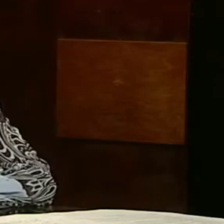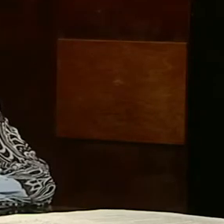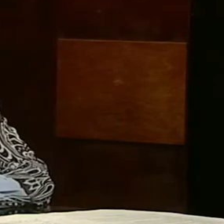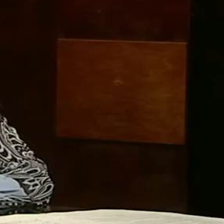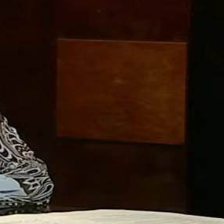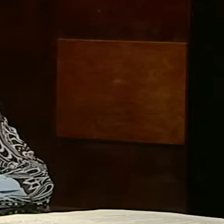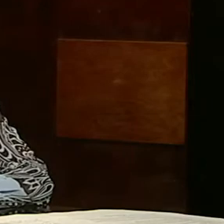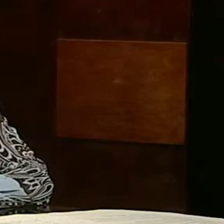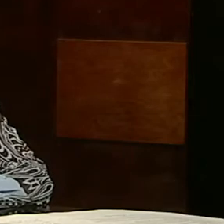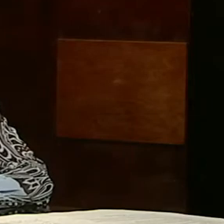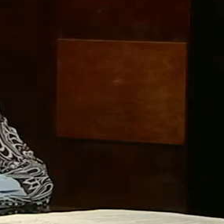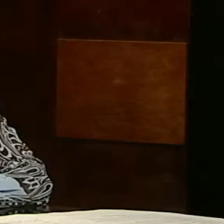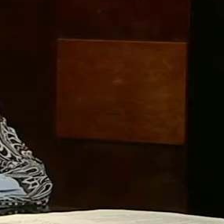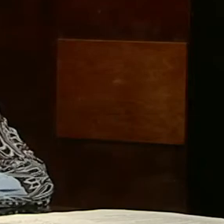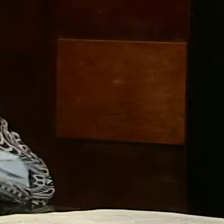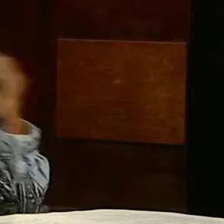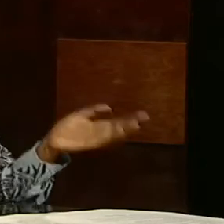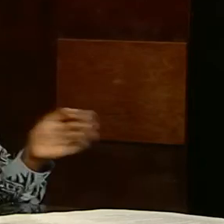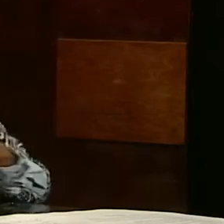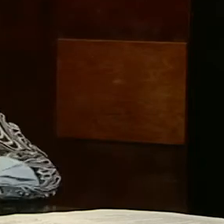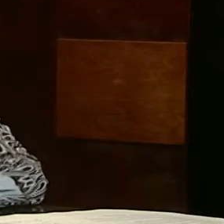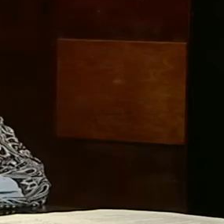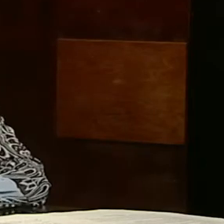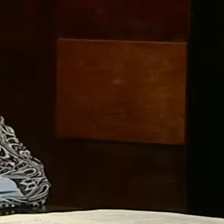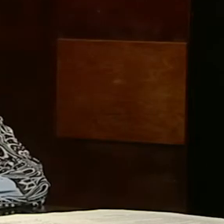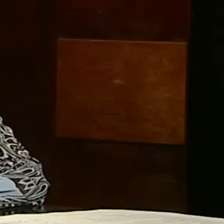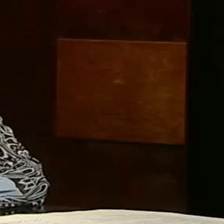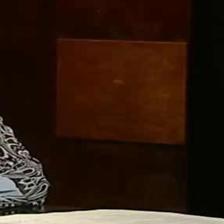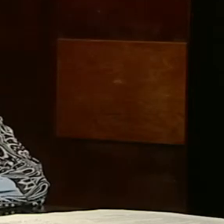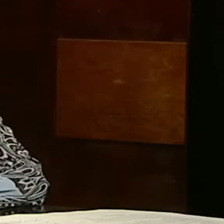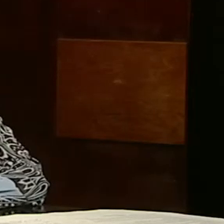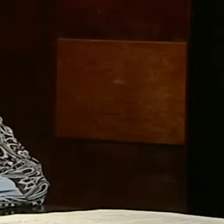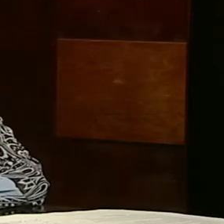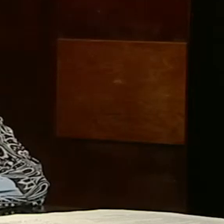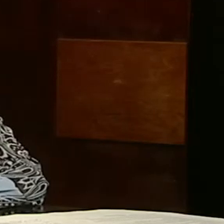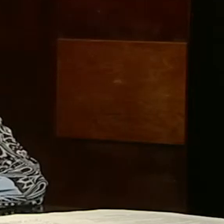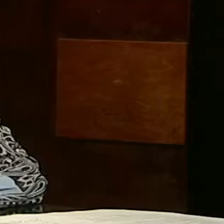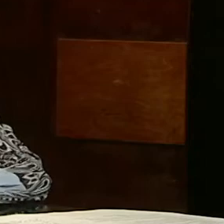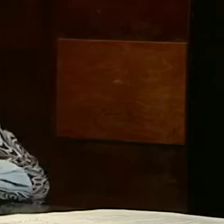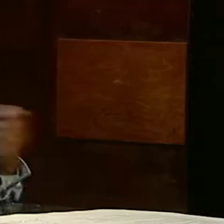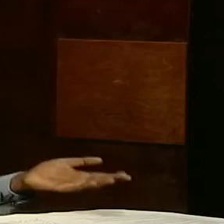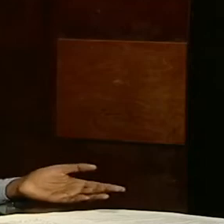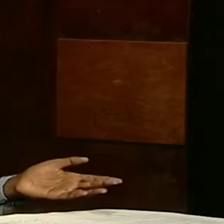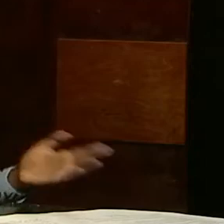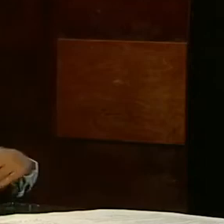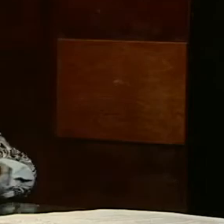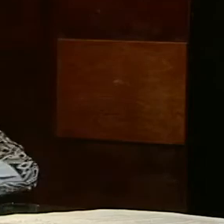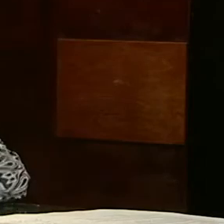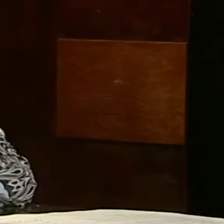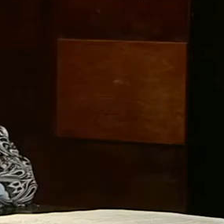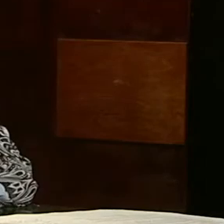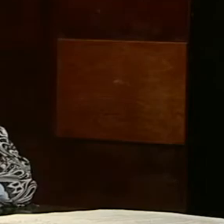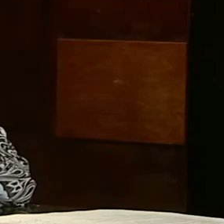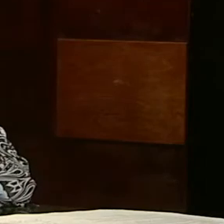same. Na stop long way long all place where planting man Mary boom long abrusim display COVID-19. Now lo display